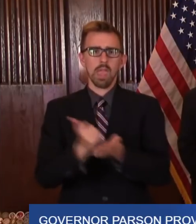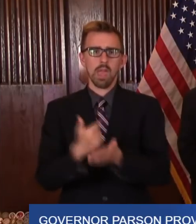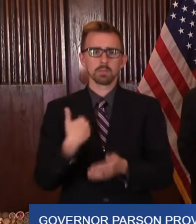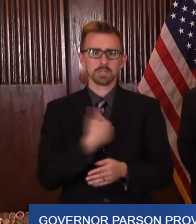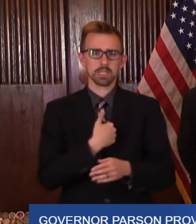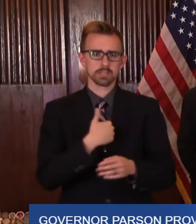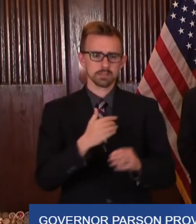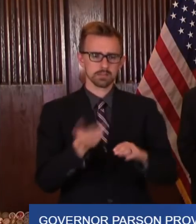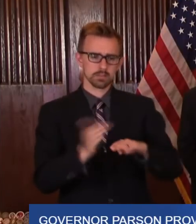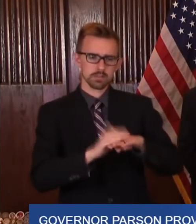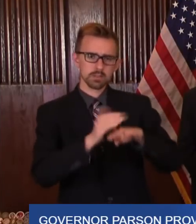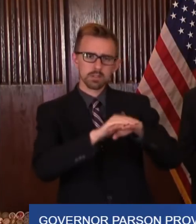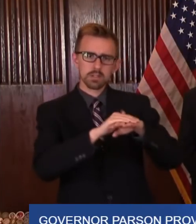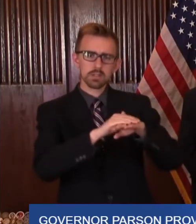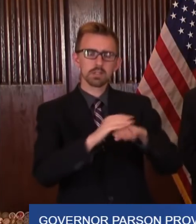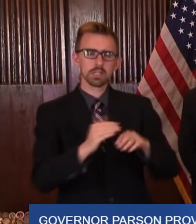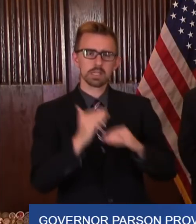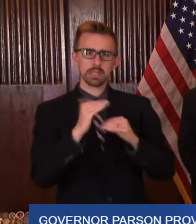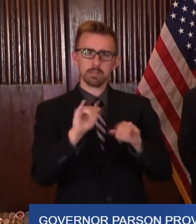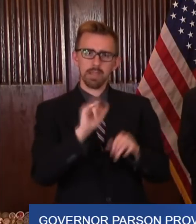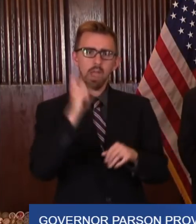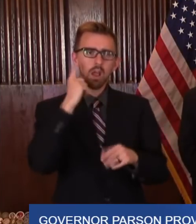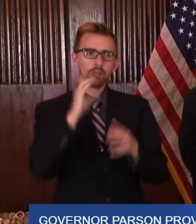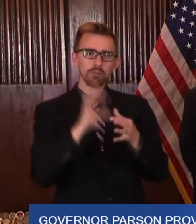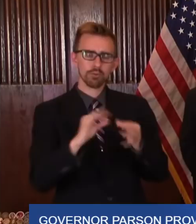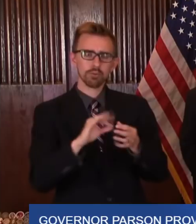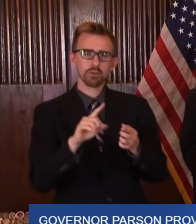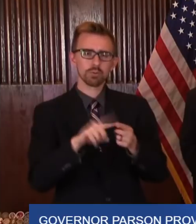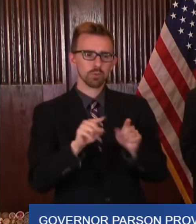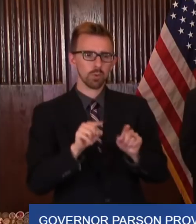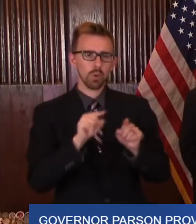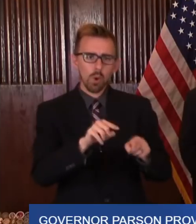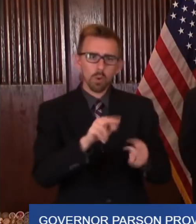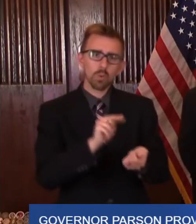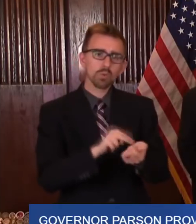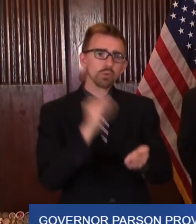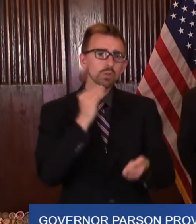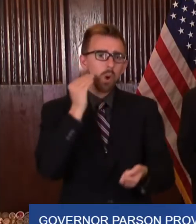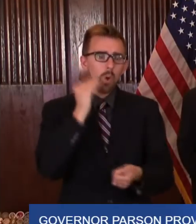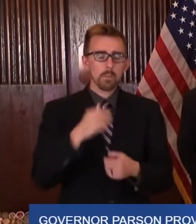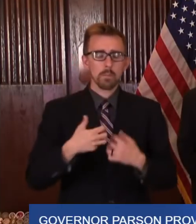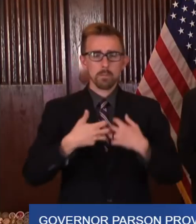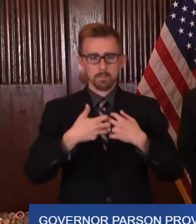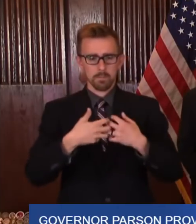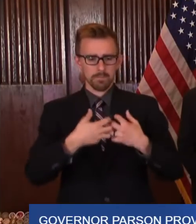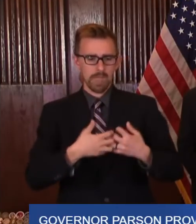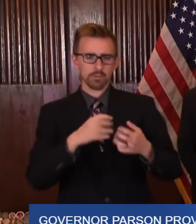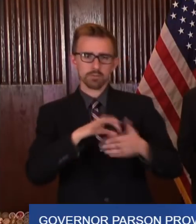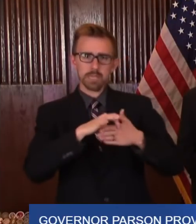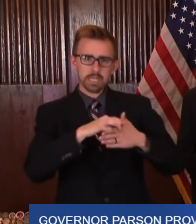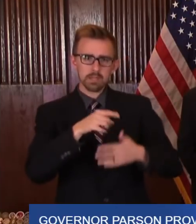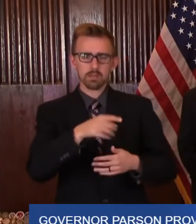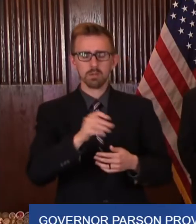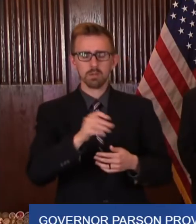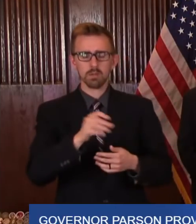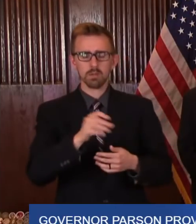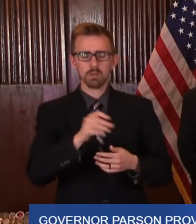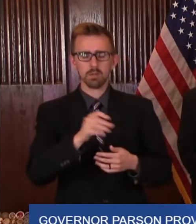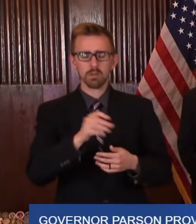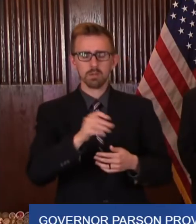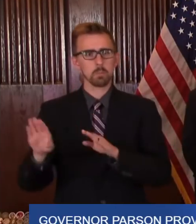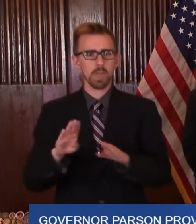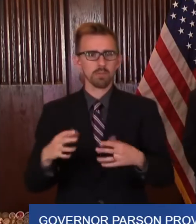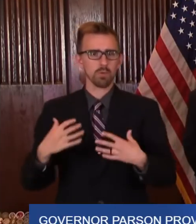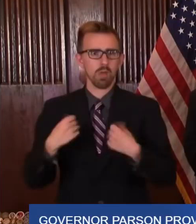build our capacity, as the governor has said, to go in, and whether it's a nursing home or a meatpacking plant or a